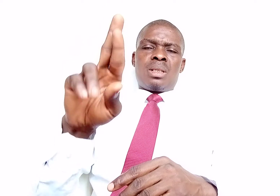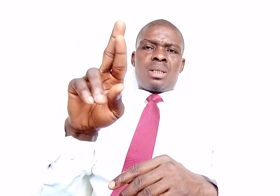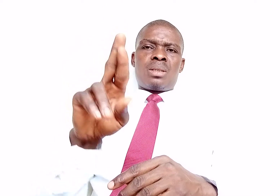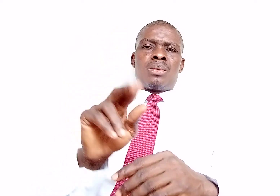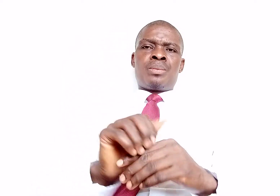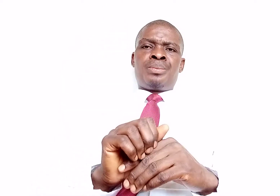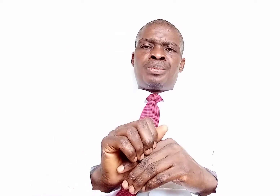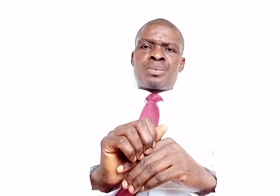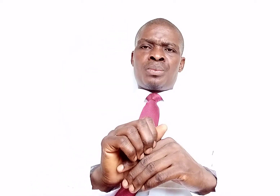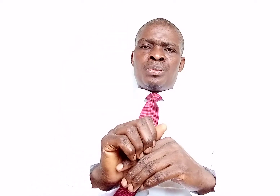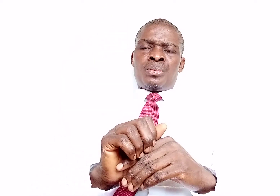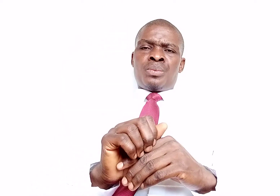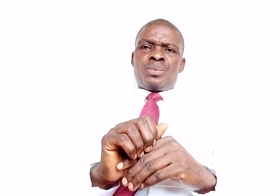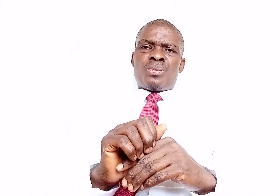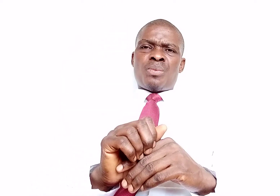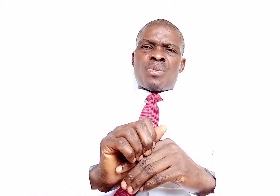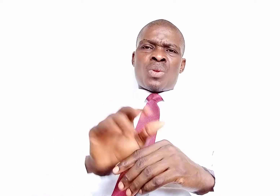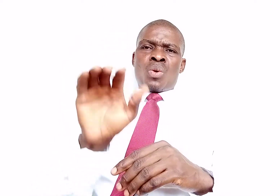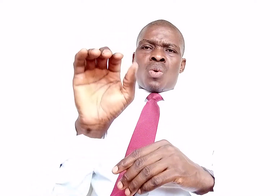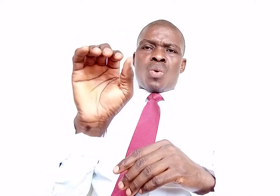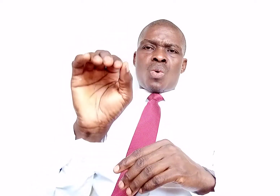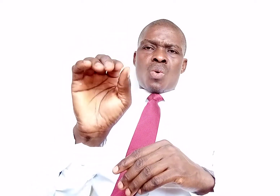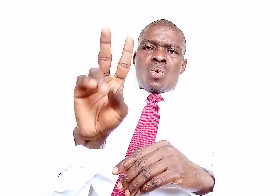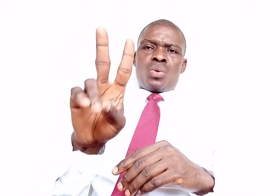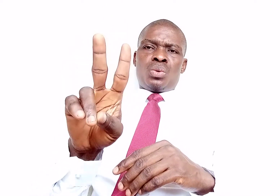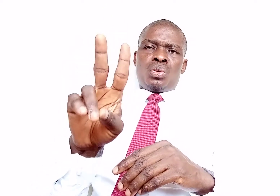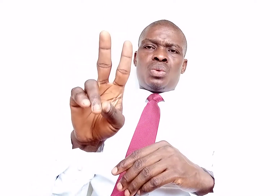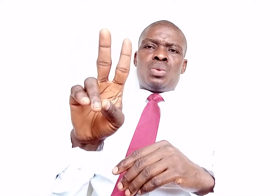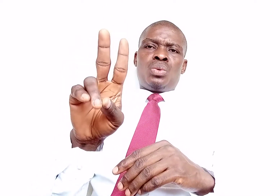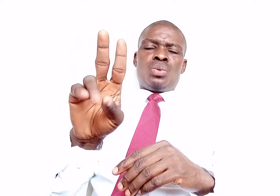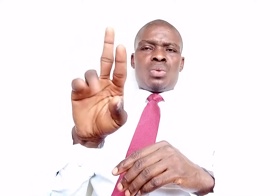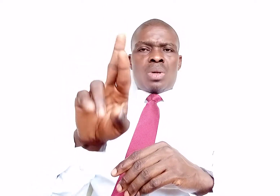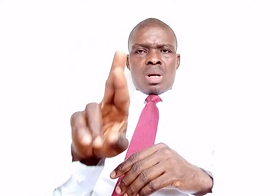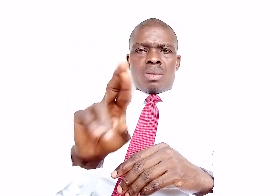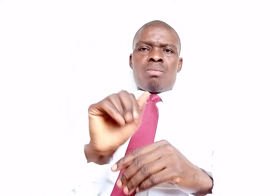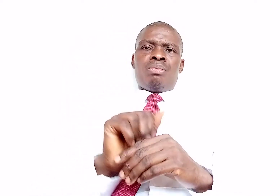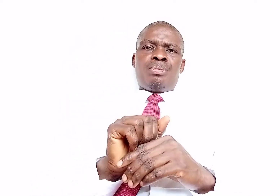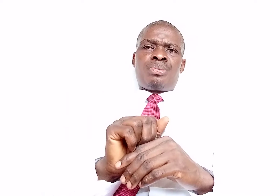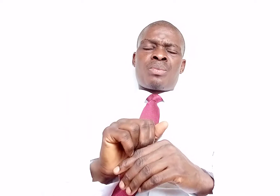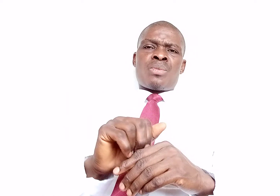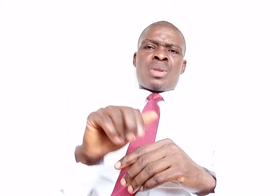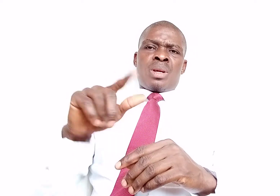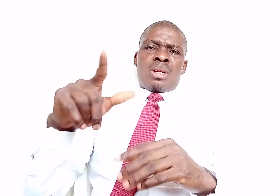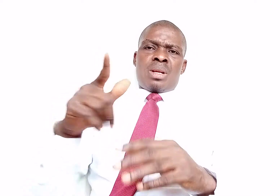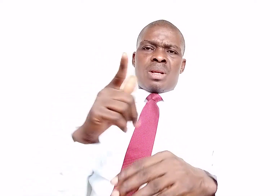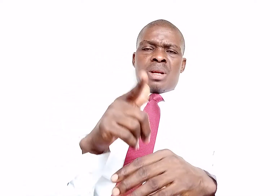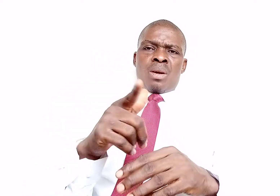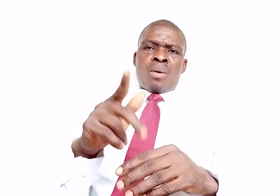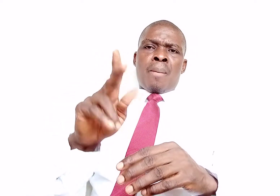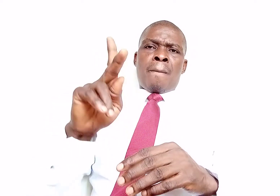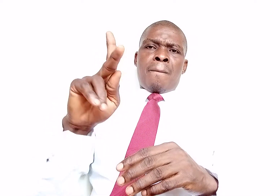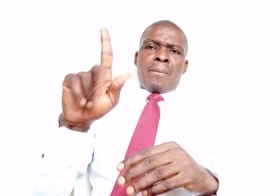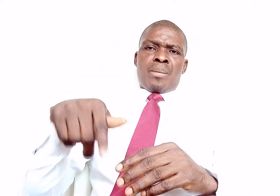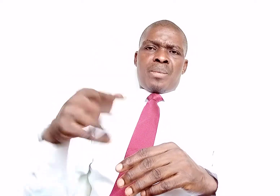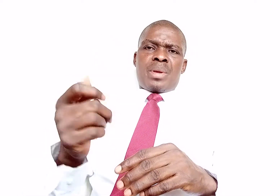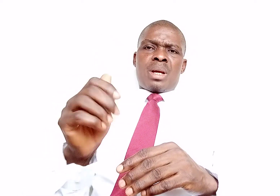examples. In OUR, we'll find it in color, labor, pallor,